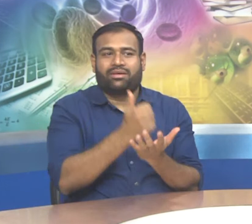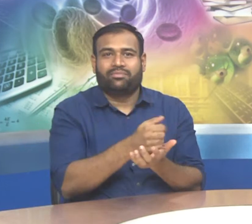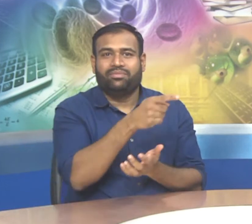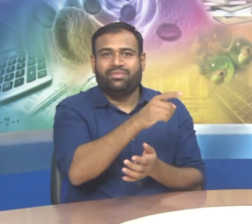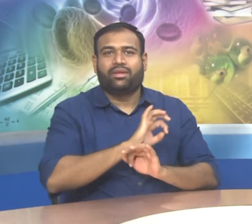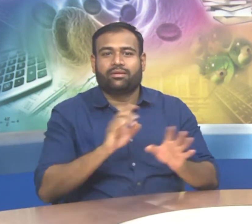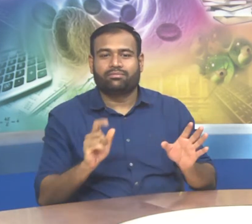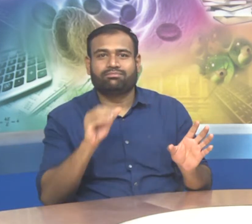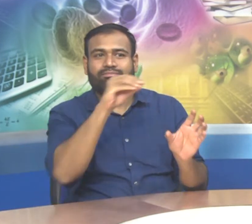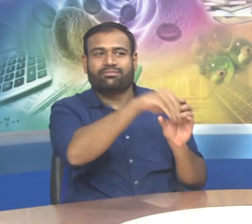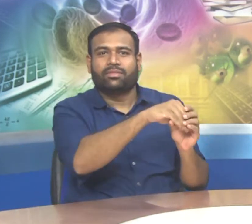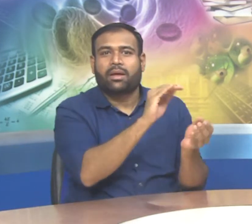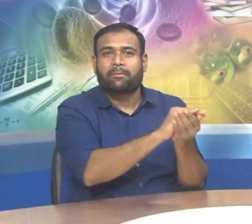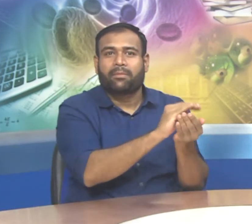whenever required.